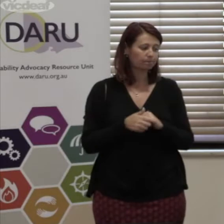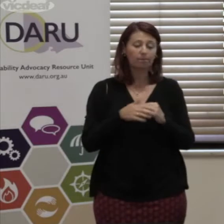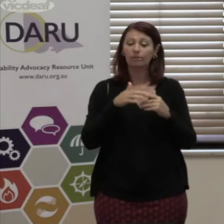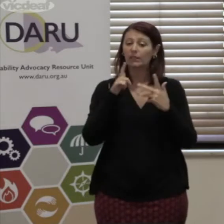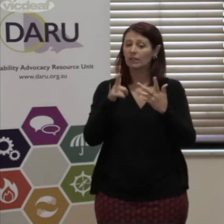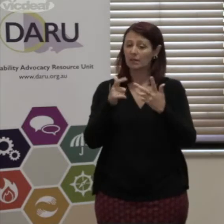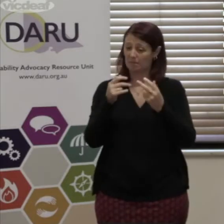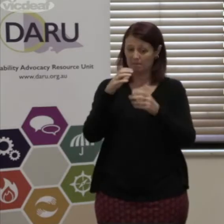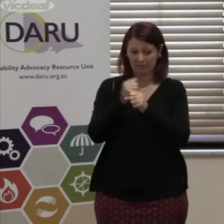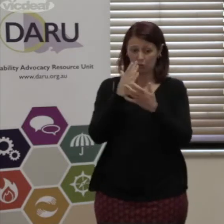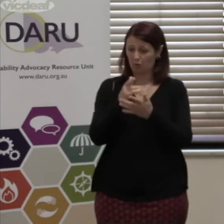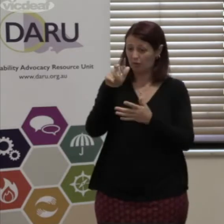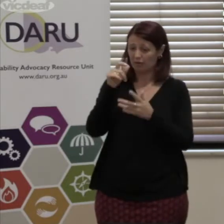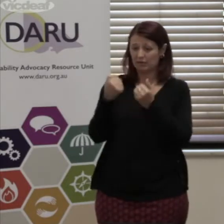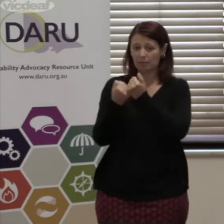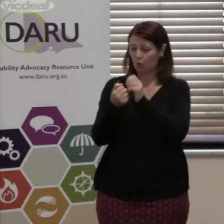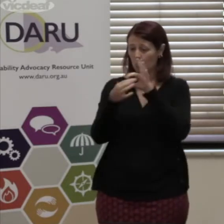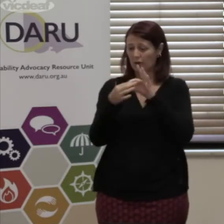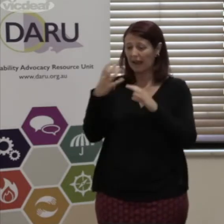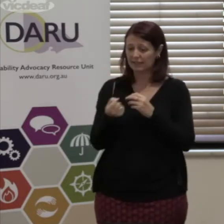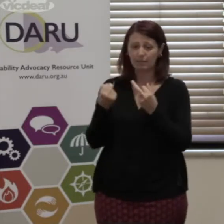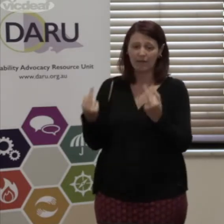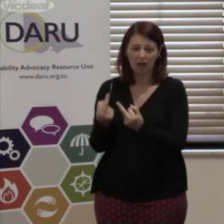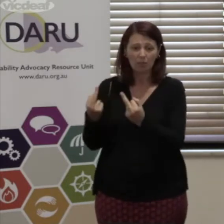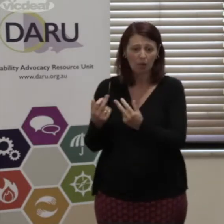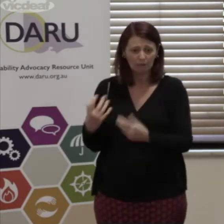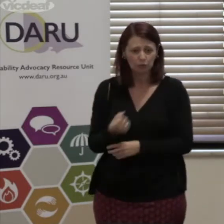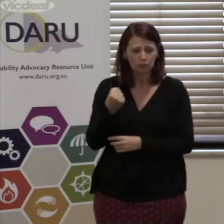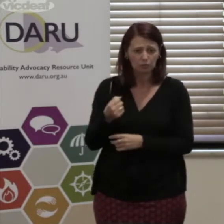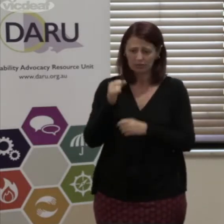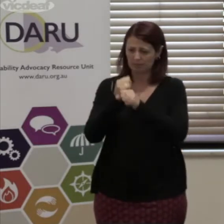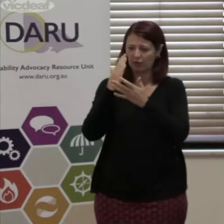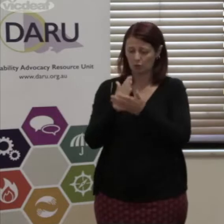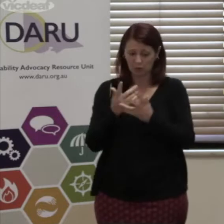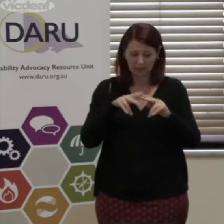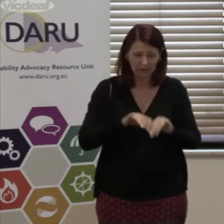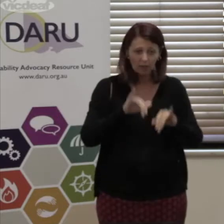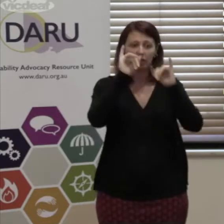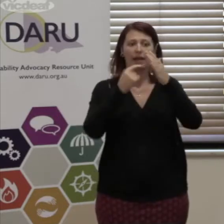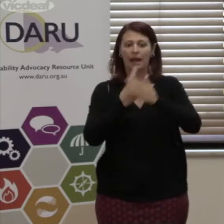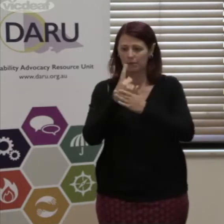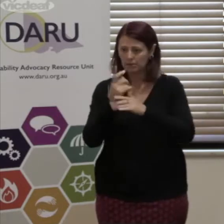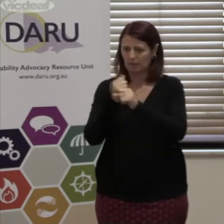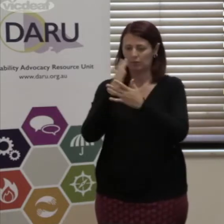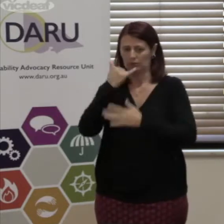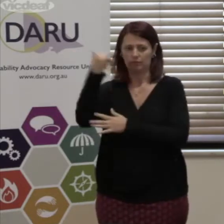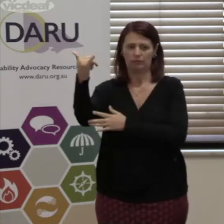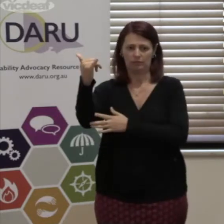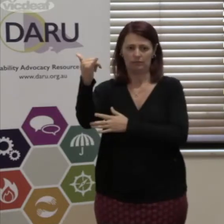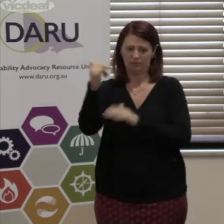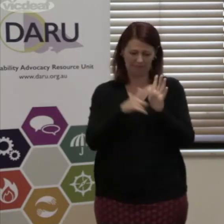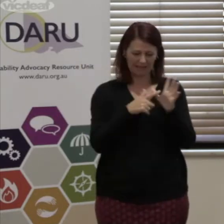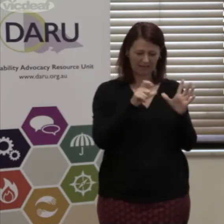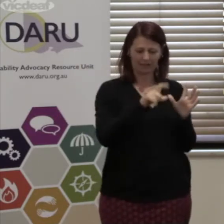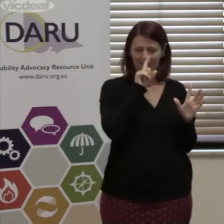the support coordinator needs to be available to ensure that new support arrangements endure and in times of crisis. So this is the bit that the LAC can't do.